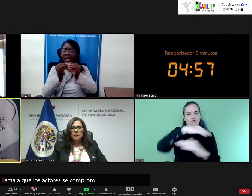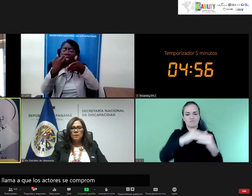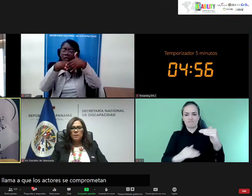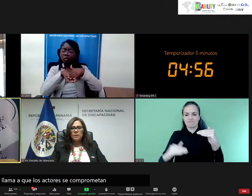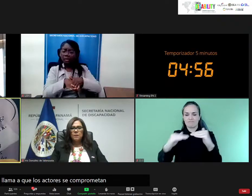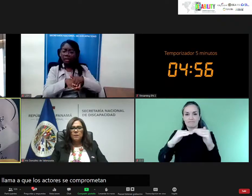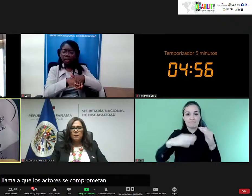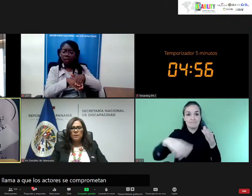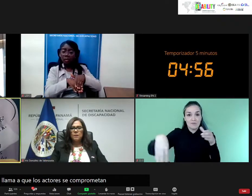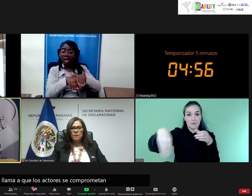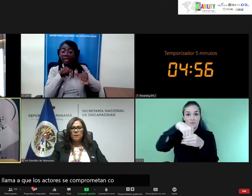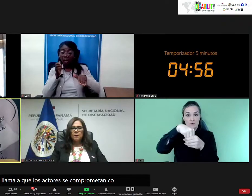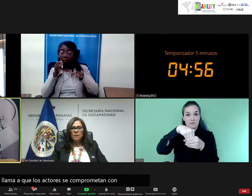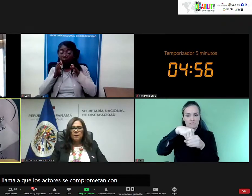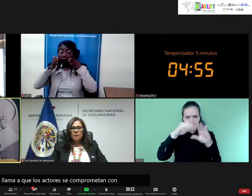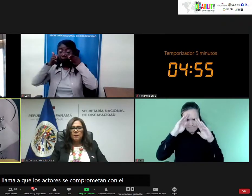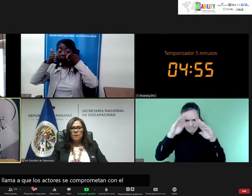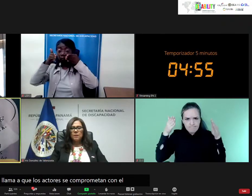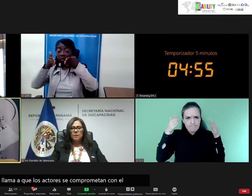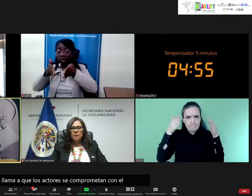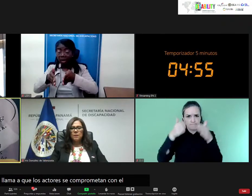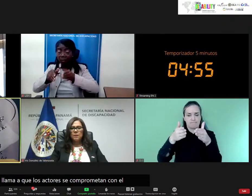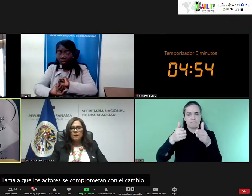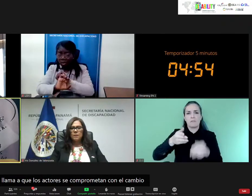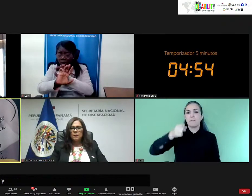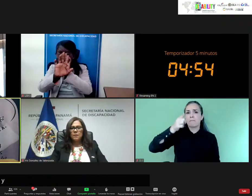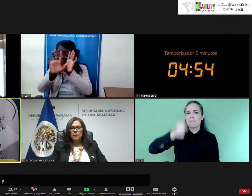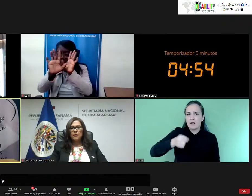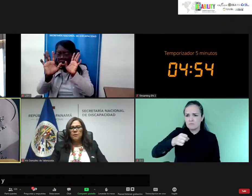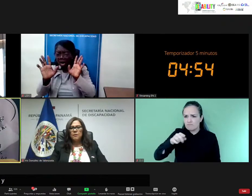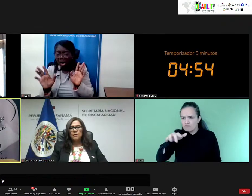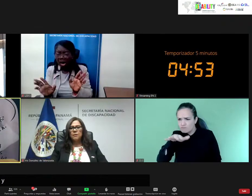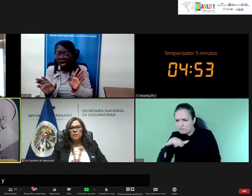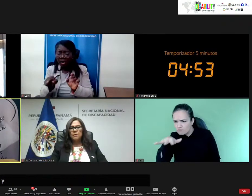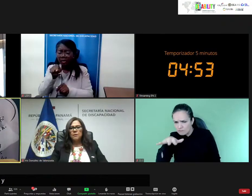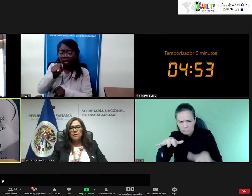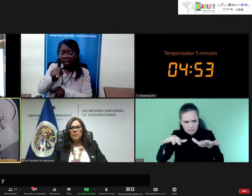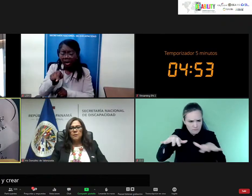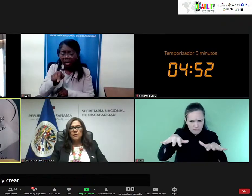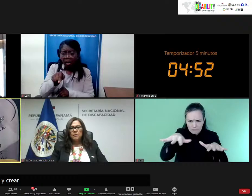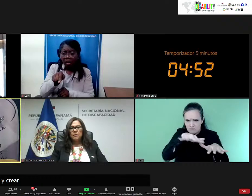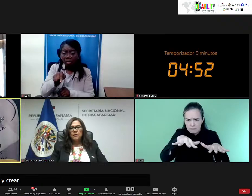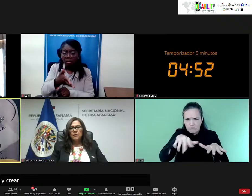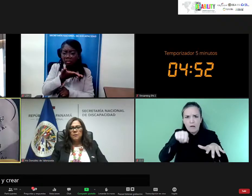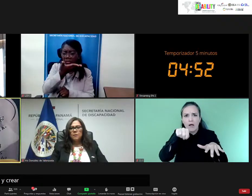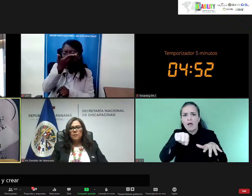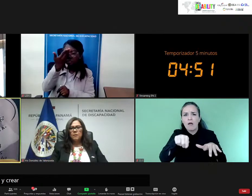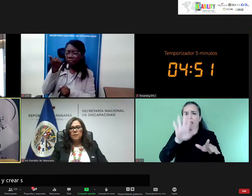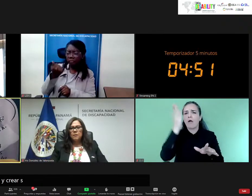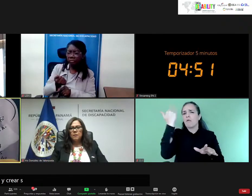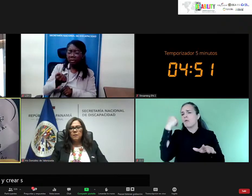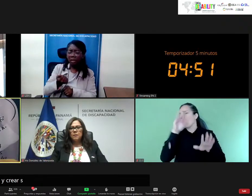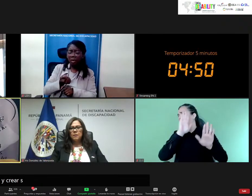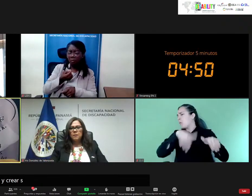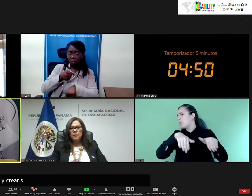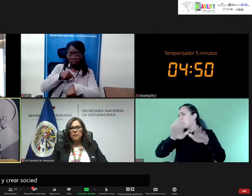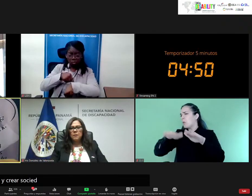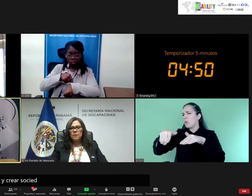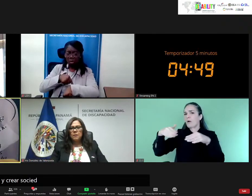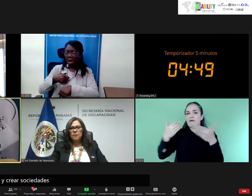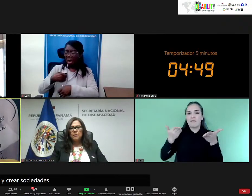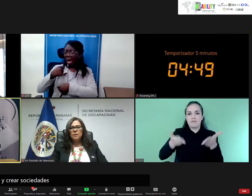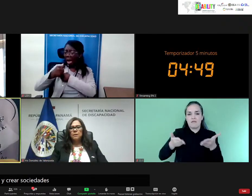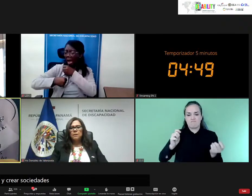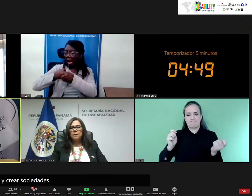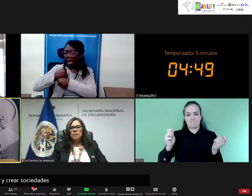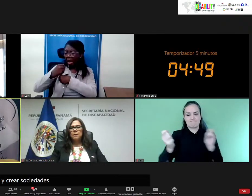clearly been neglected for too long the global disability summit and